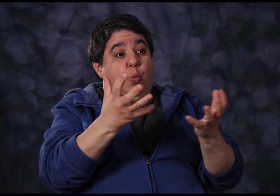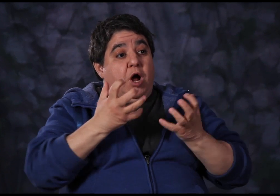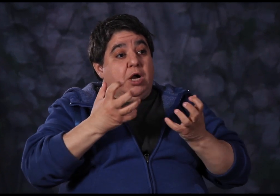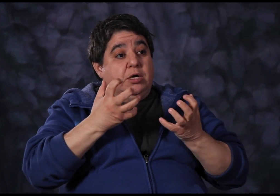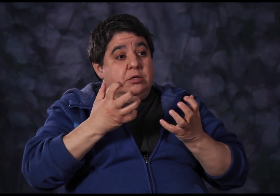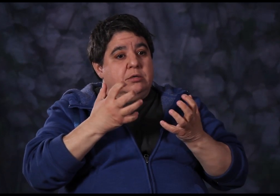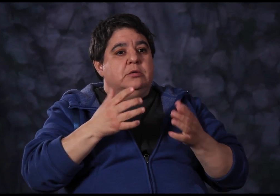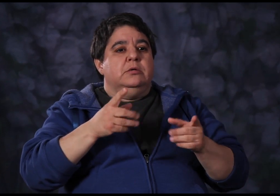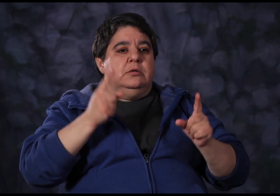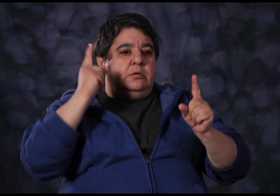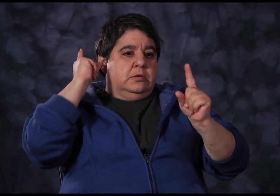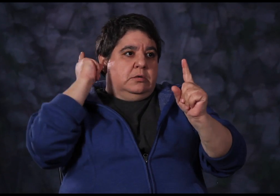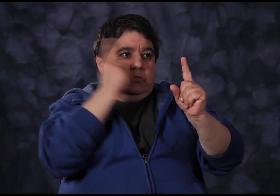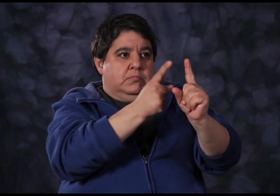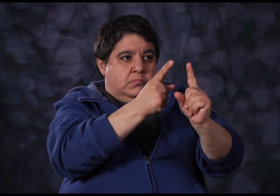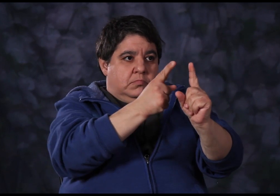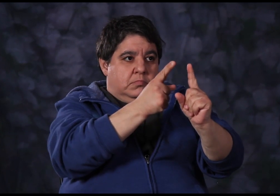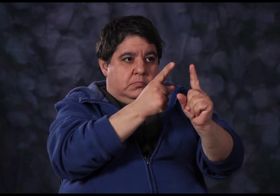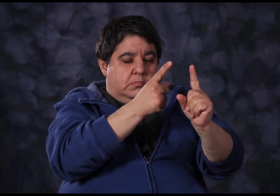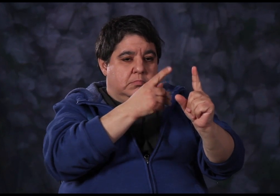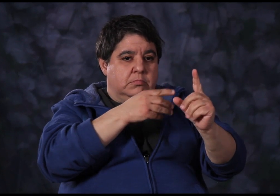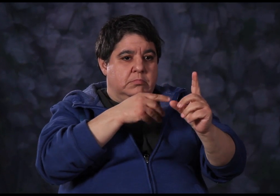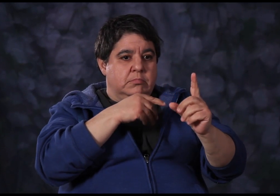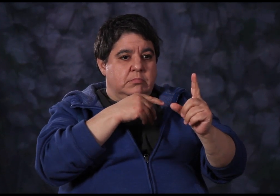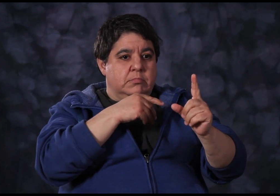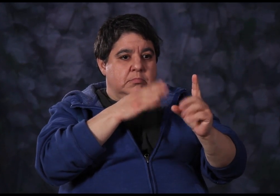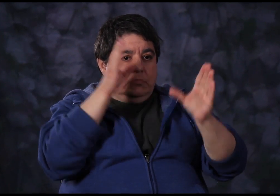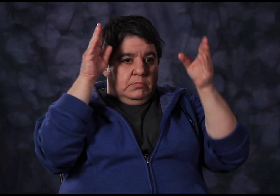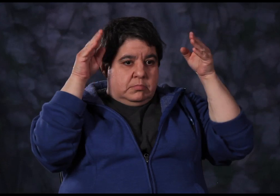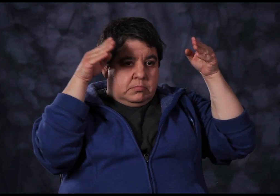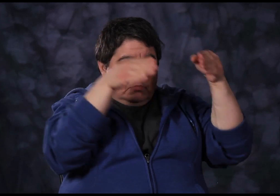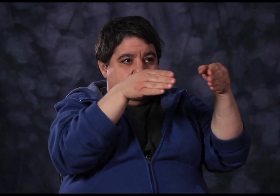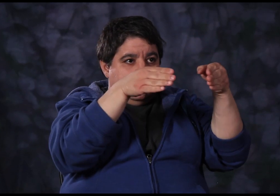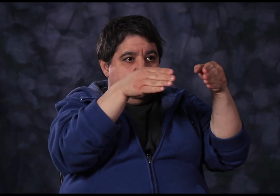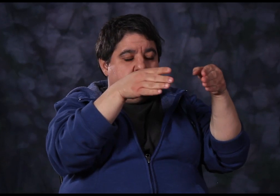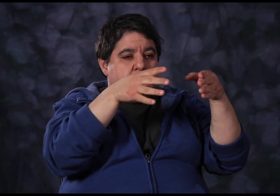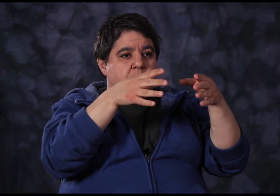When I put my mind to something, I go for it and generally achieve it.